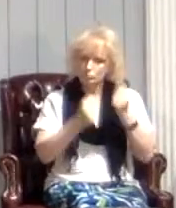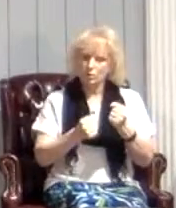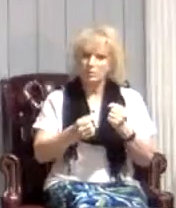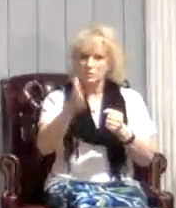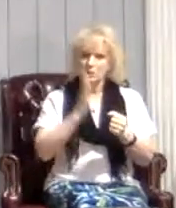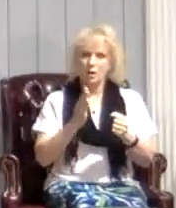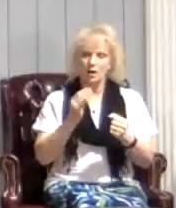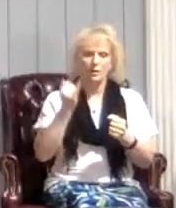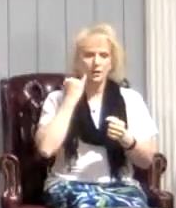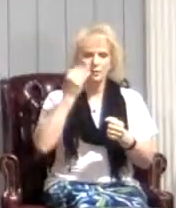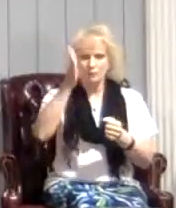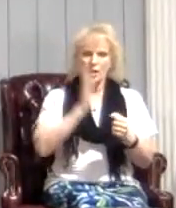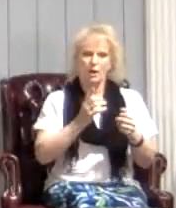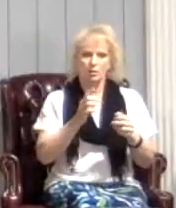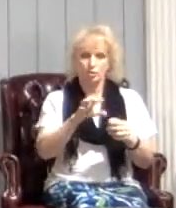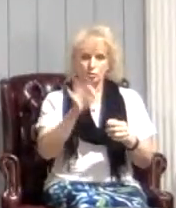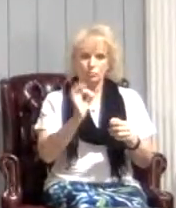somebody